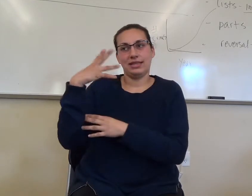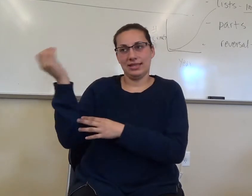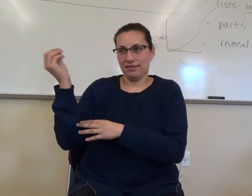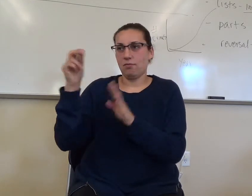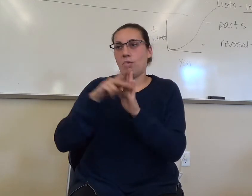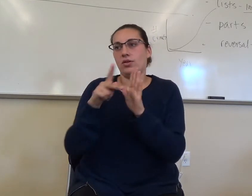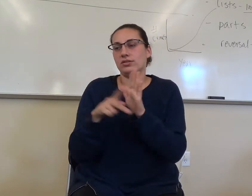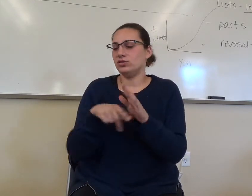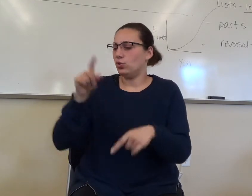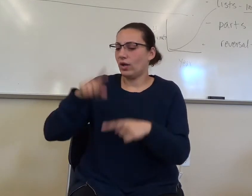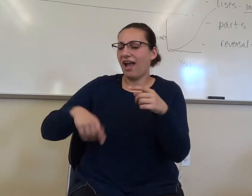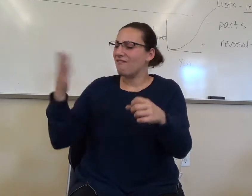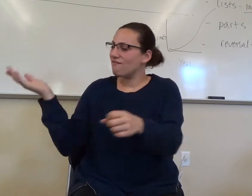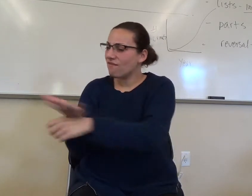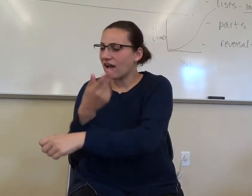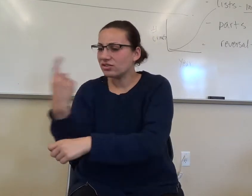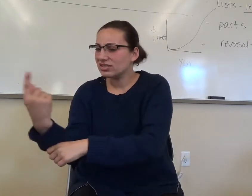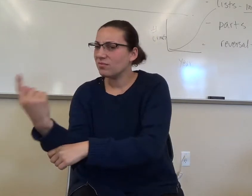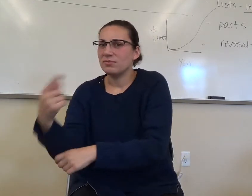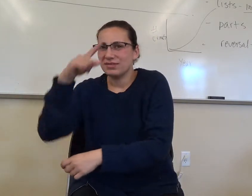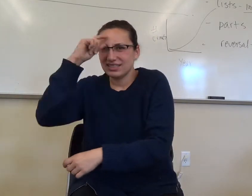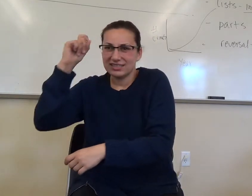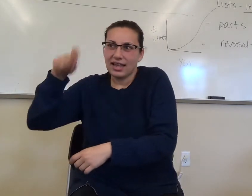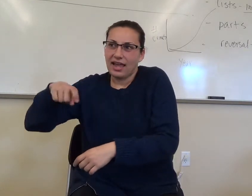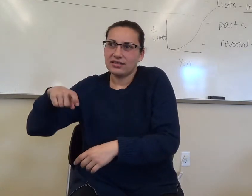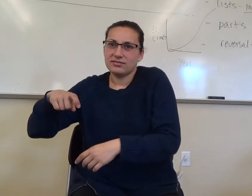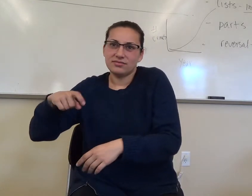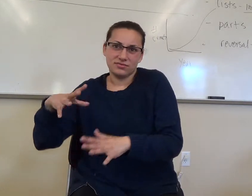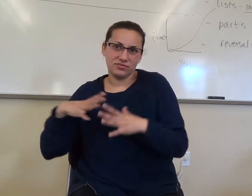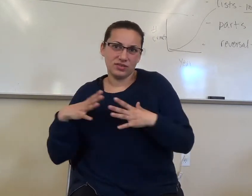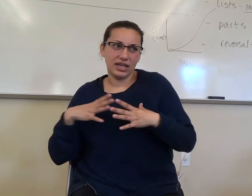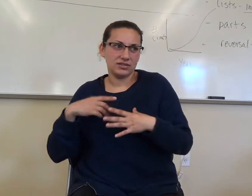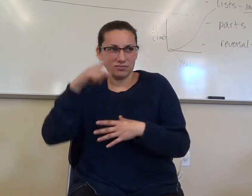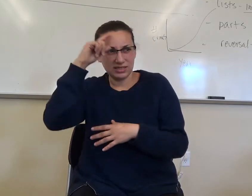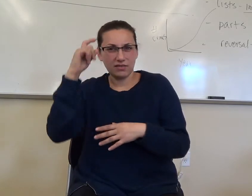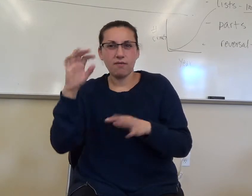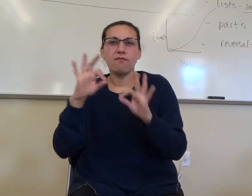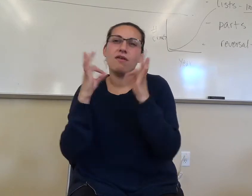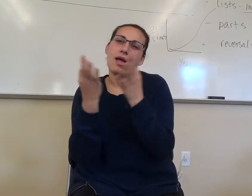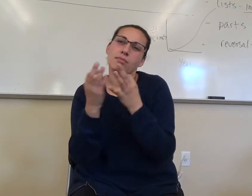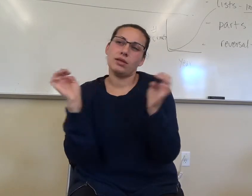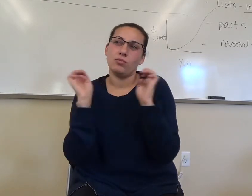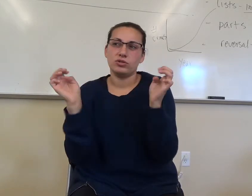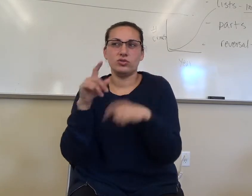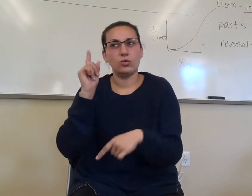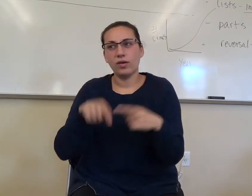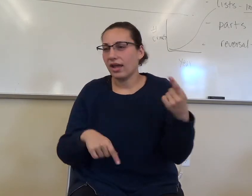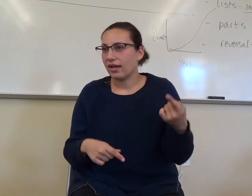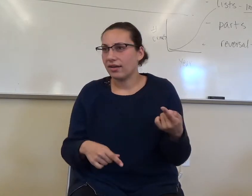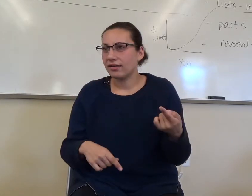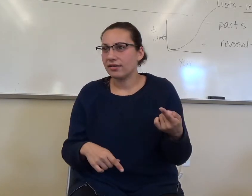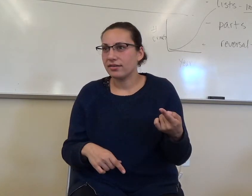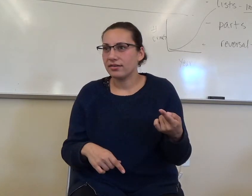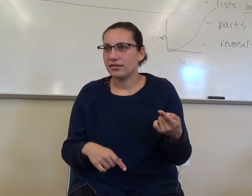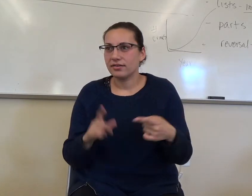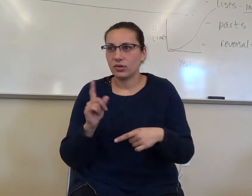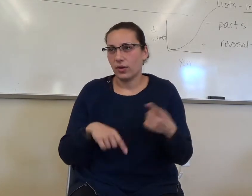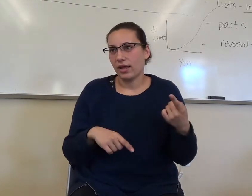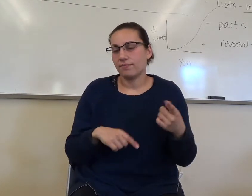fire somebody just because they had to take off work because of a family emergency, okay? So that's the point going on here. There's more